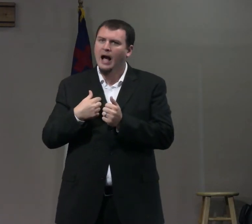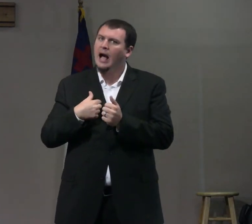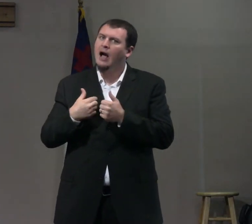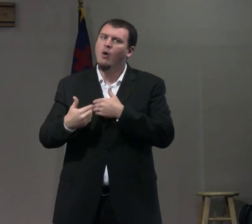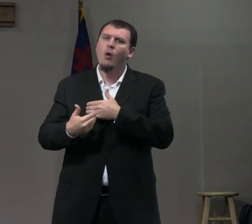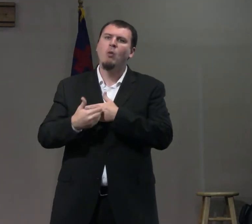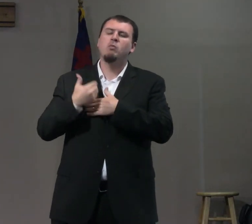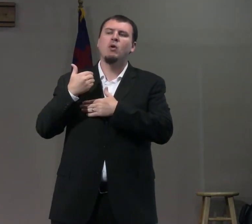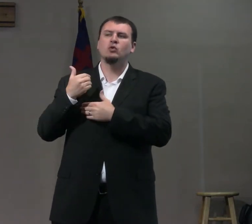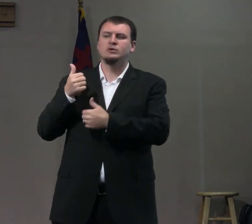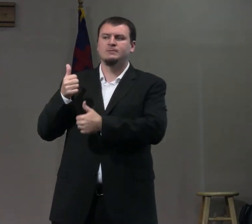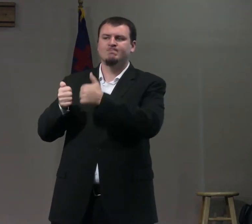And